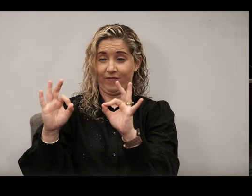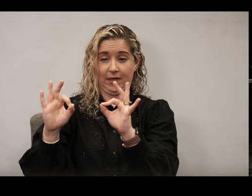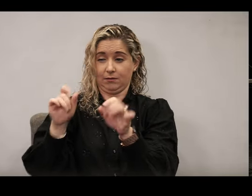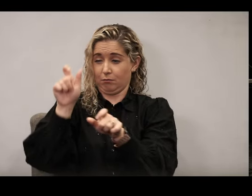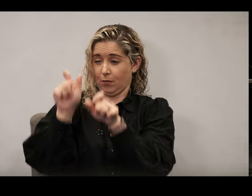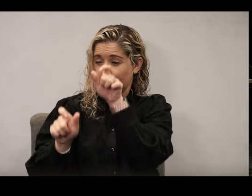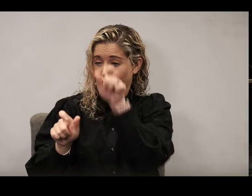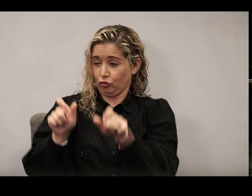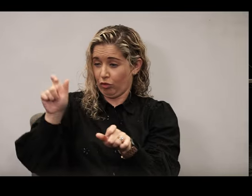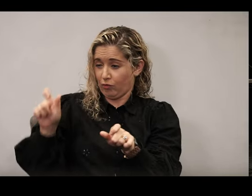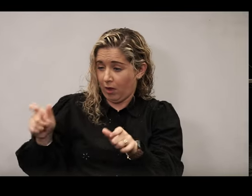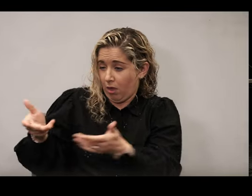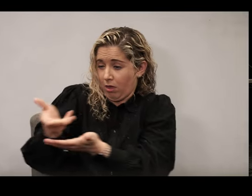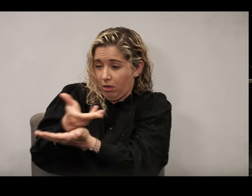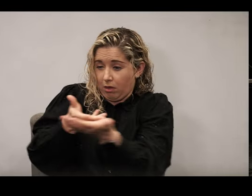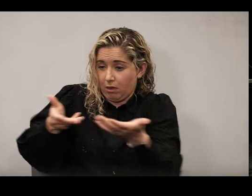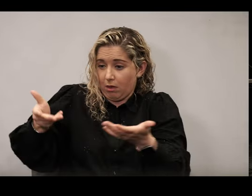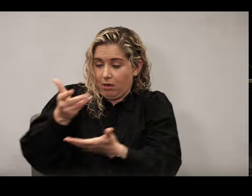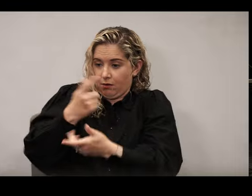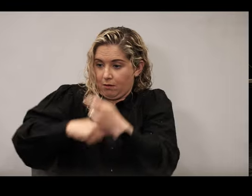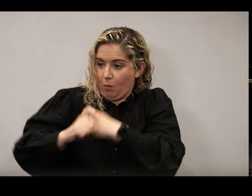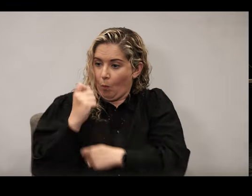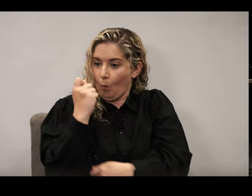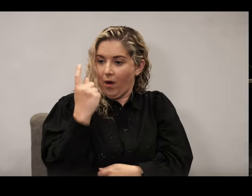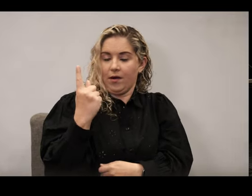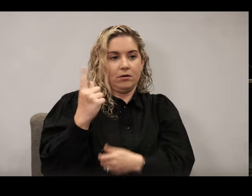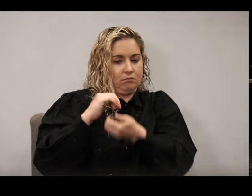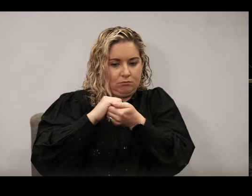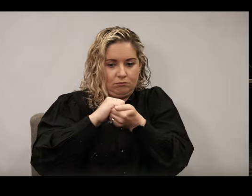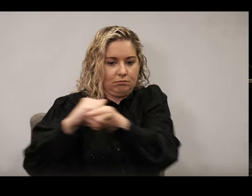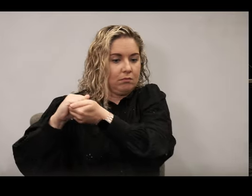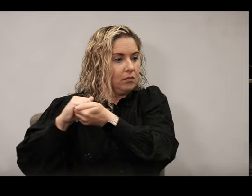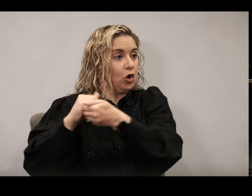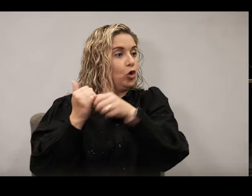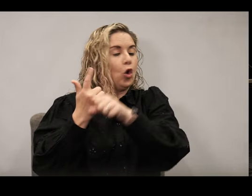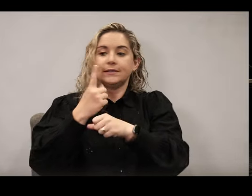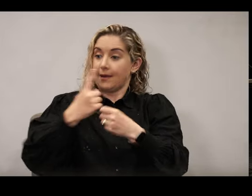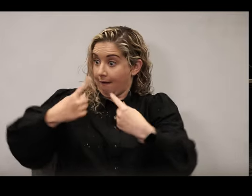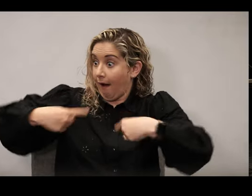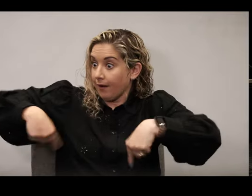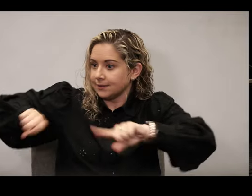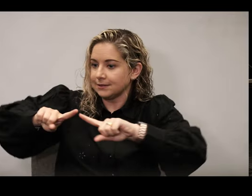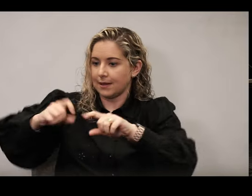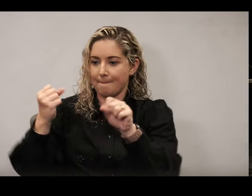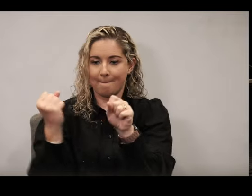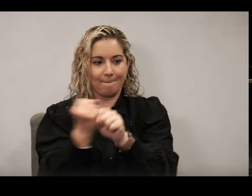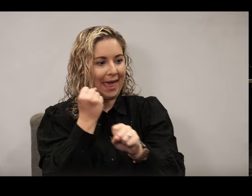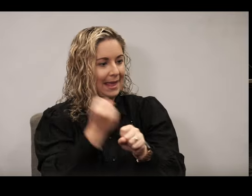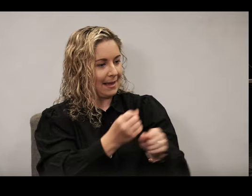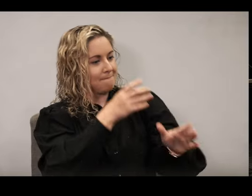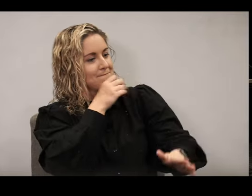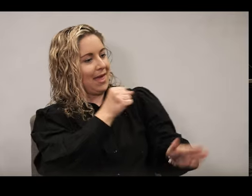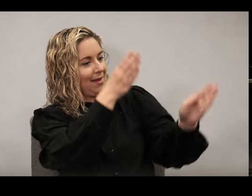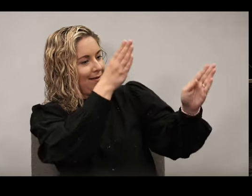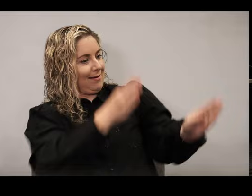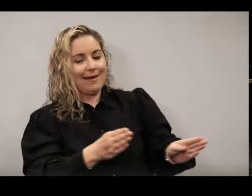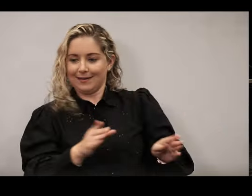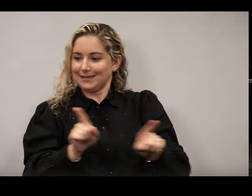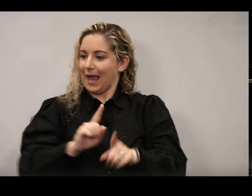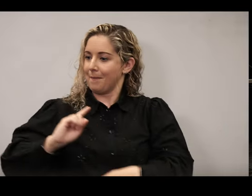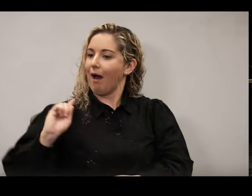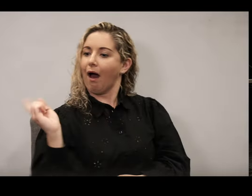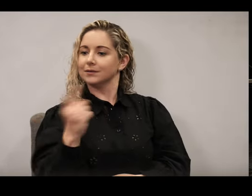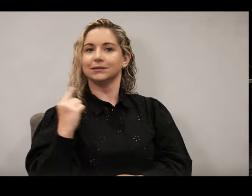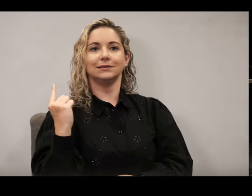Father, Son, Spirit, the one triune God. And so if God says, "Let us make mankind in our image, in our likeness,"